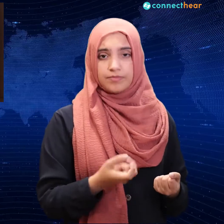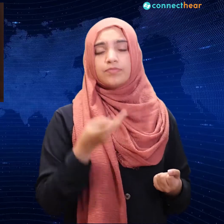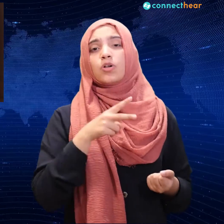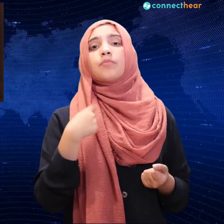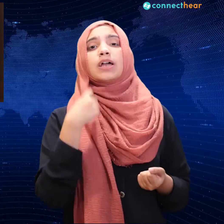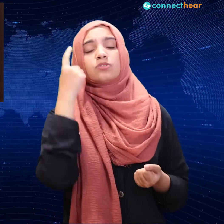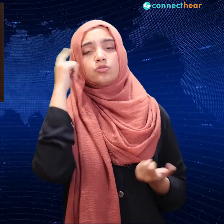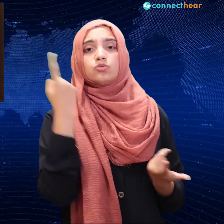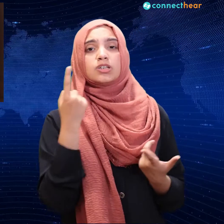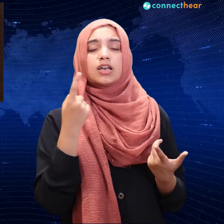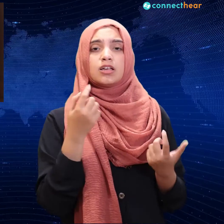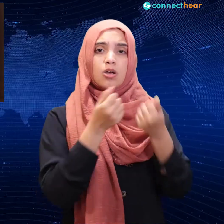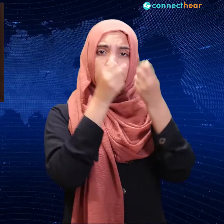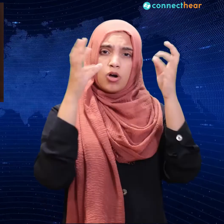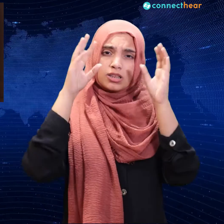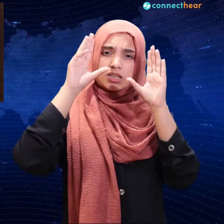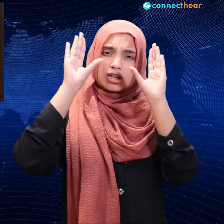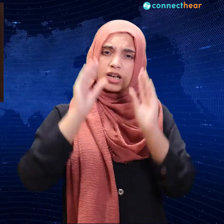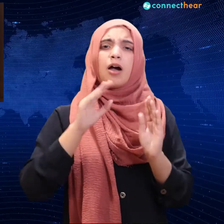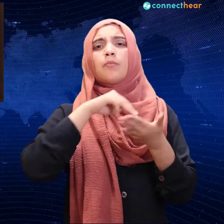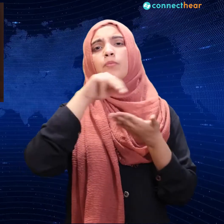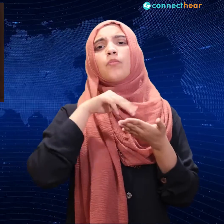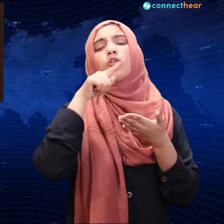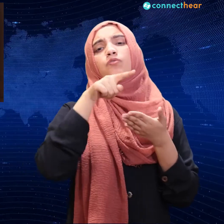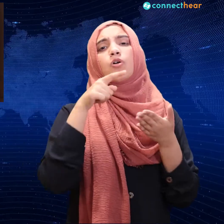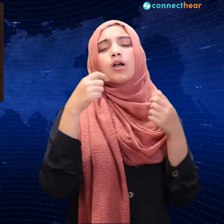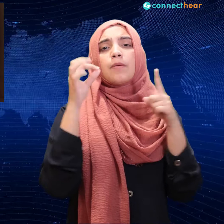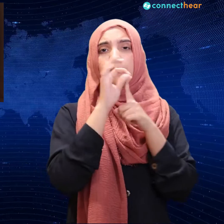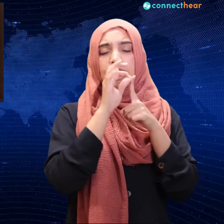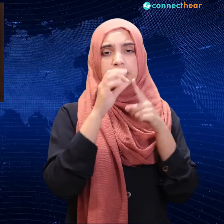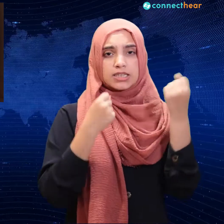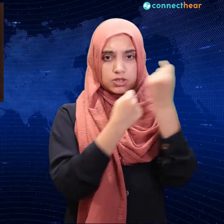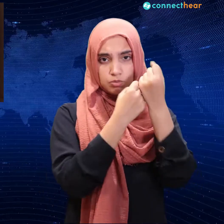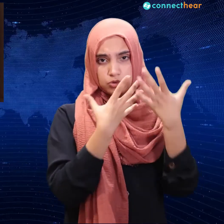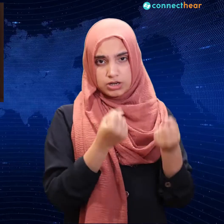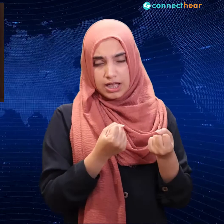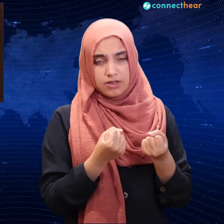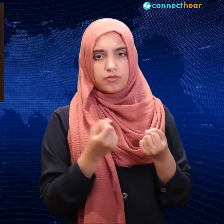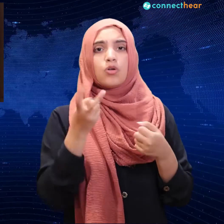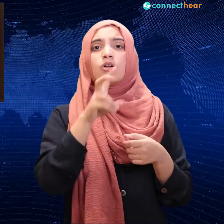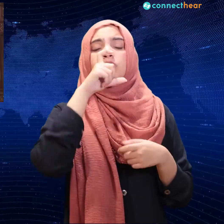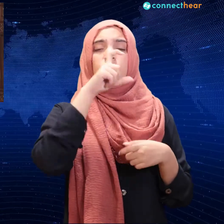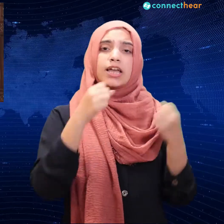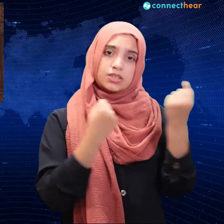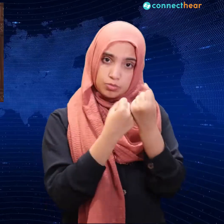of the few countries that the people in Pakistan have this close affection to is